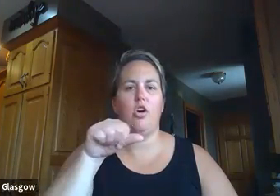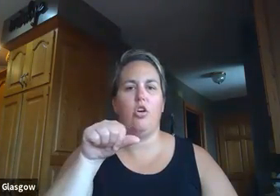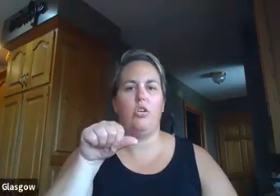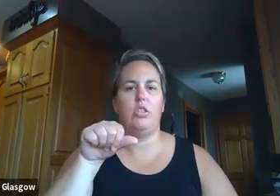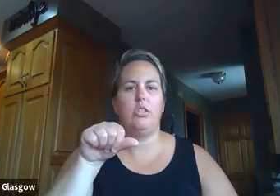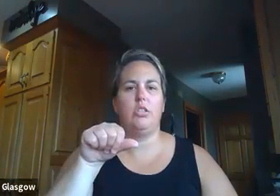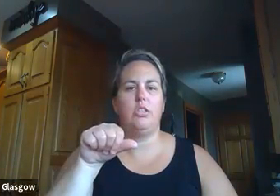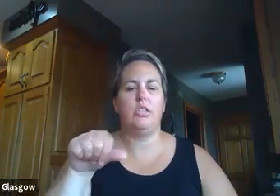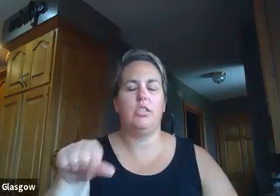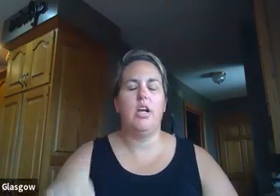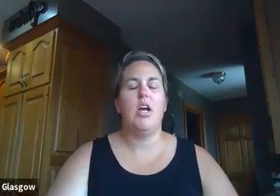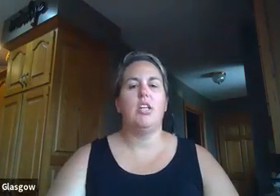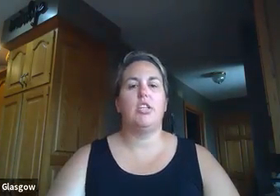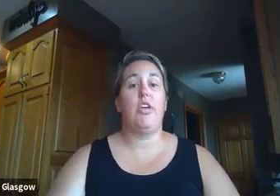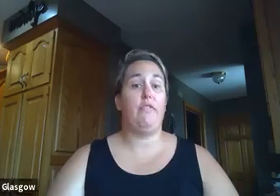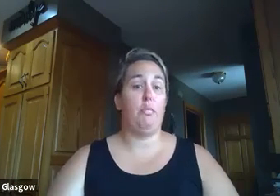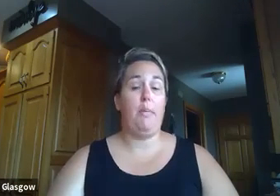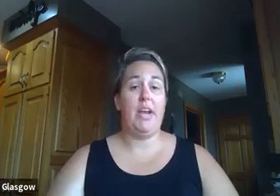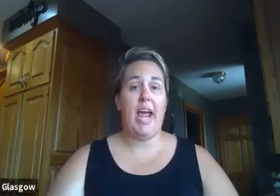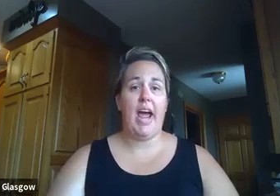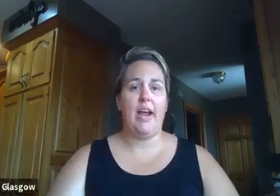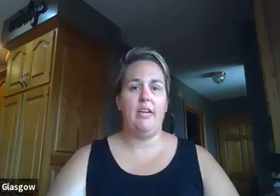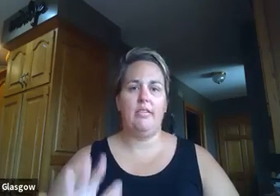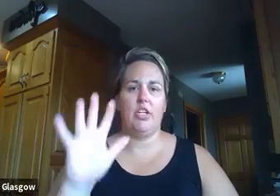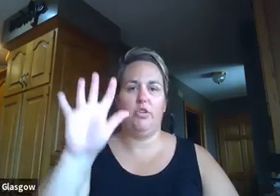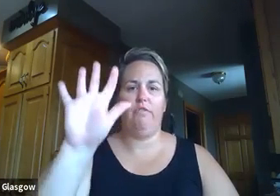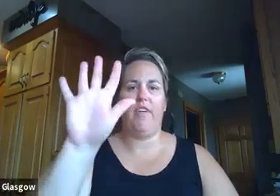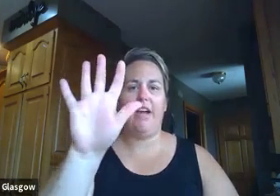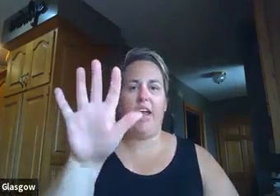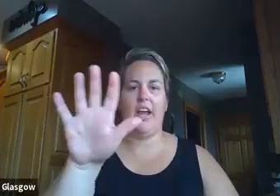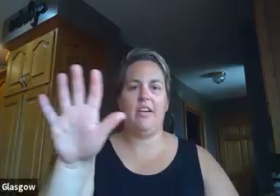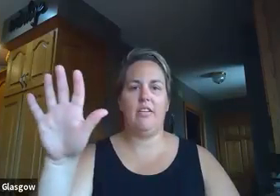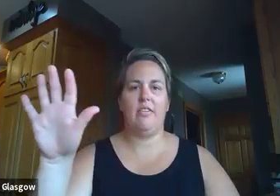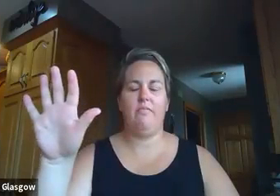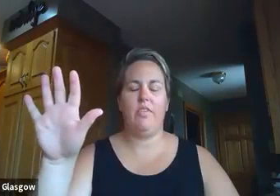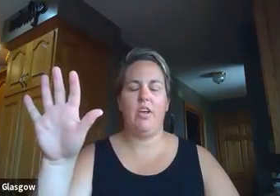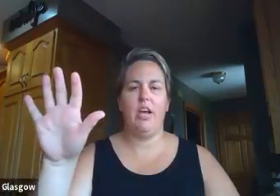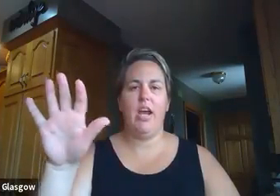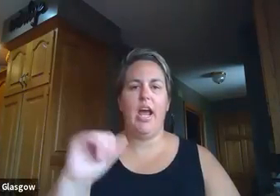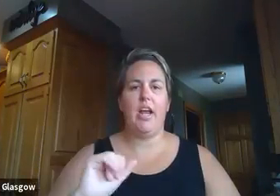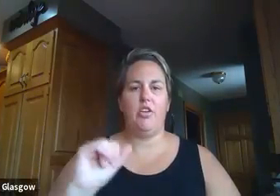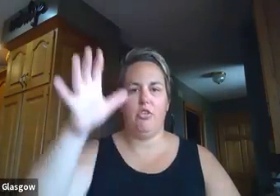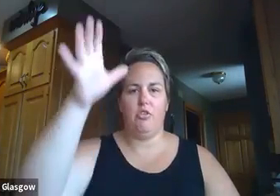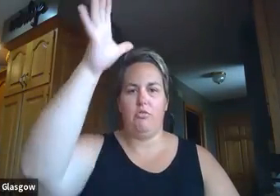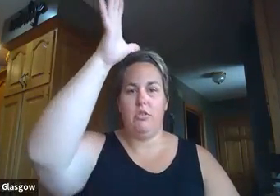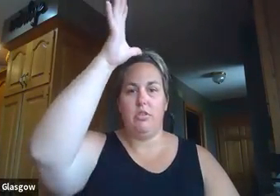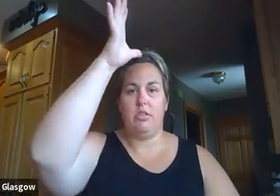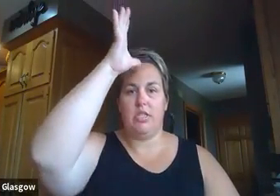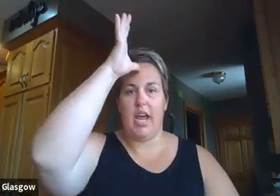girl. So then for mom and dad, it's your 5 hand, and you do